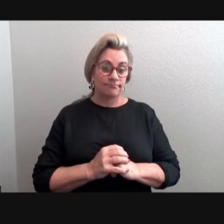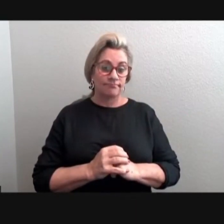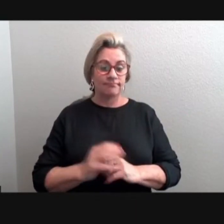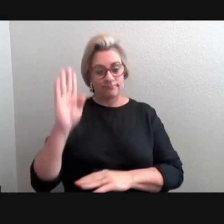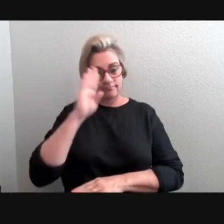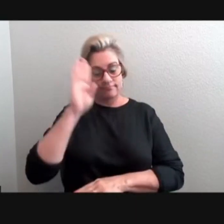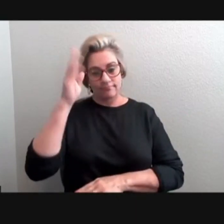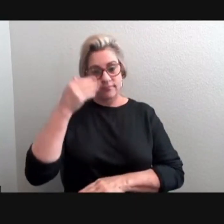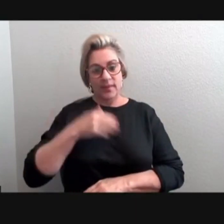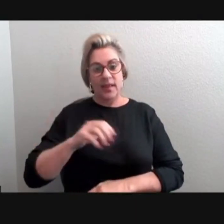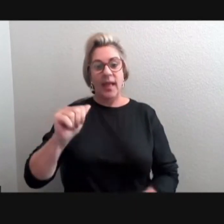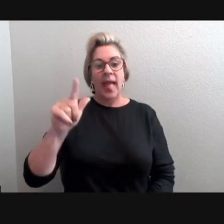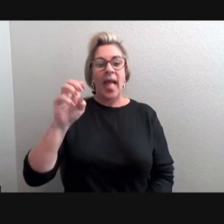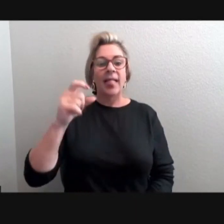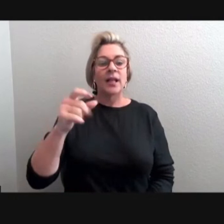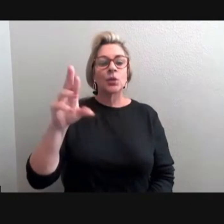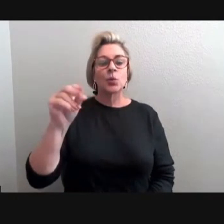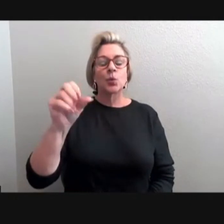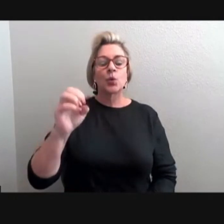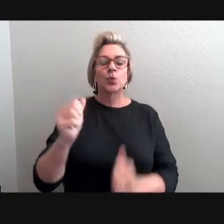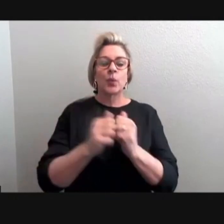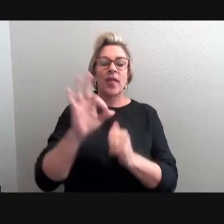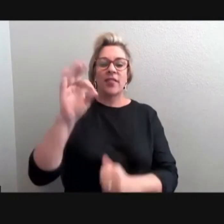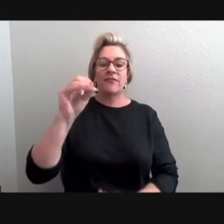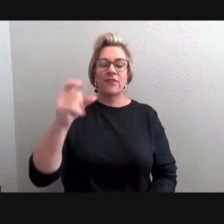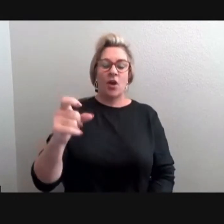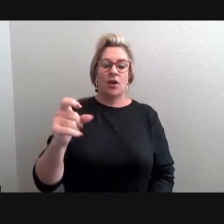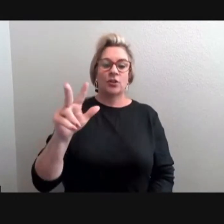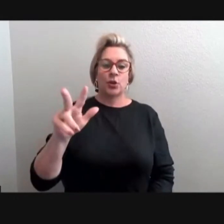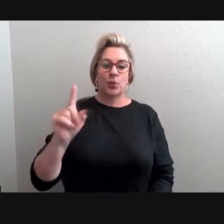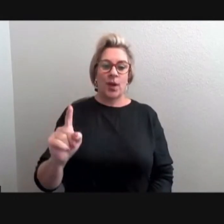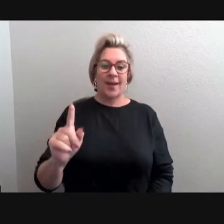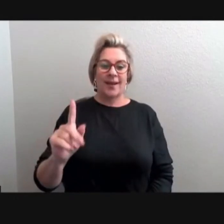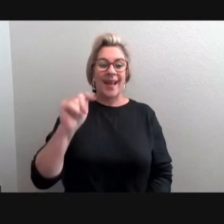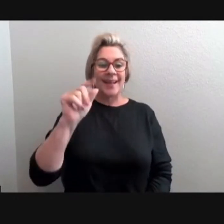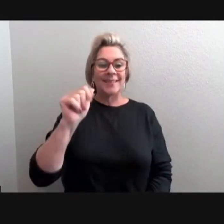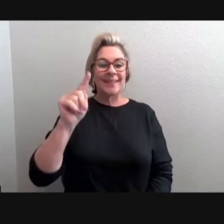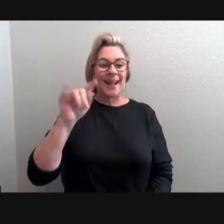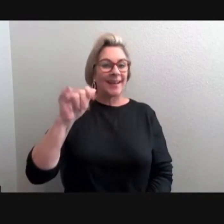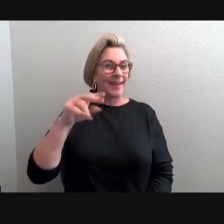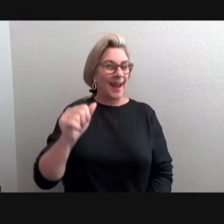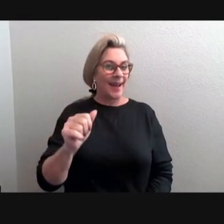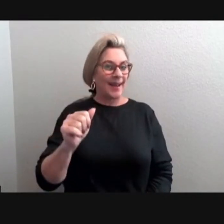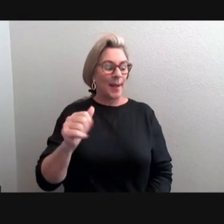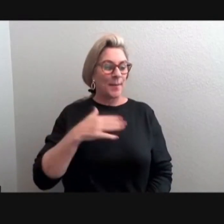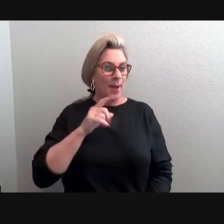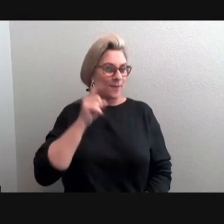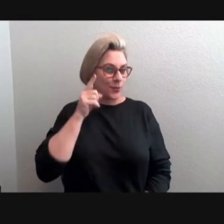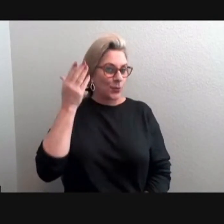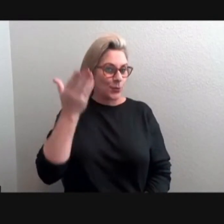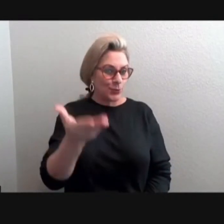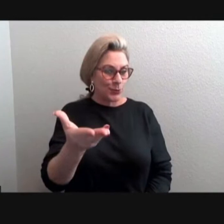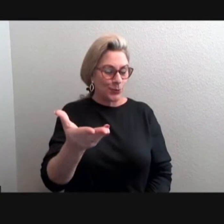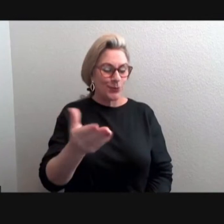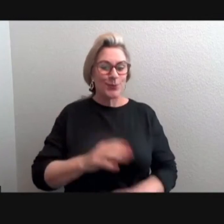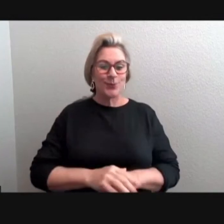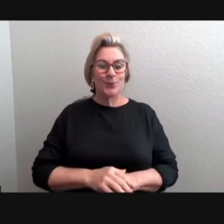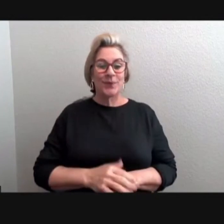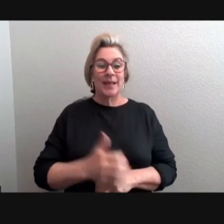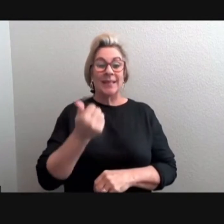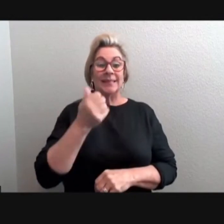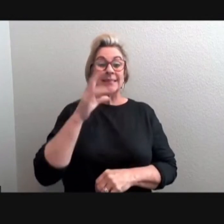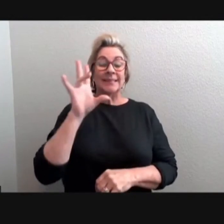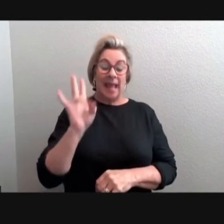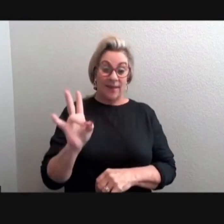Hi there, this is Alex Rose with Fox 31. Tatyana, good to see you again. This one's for you. $17